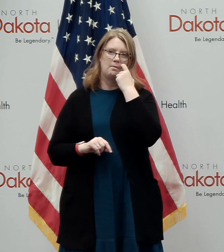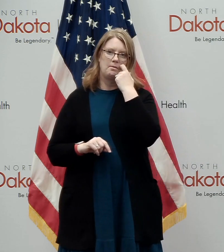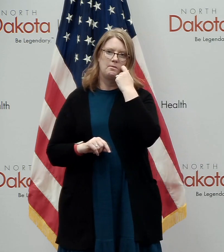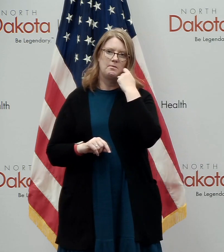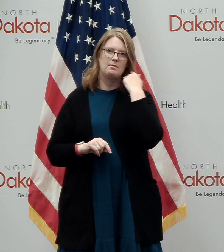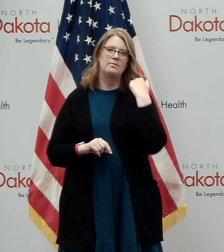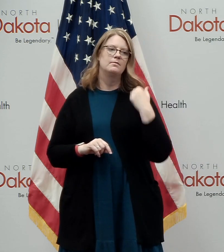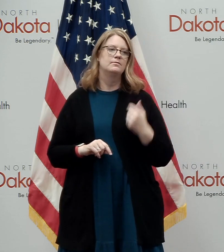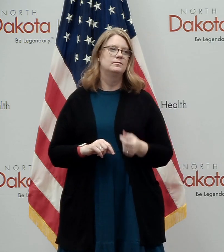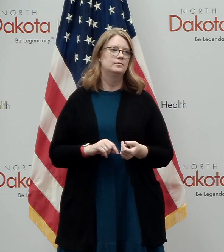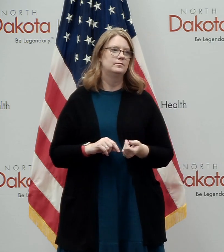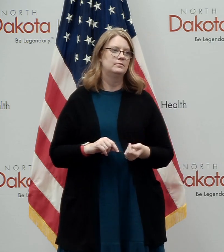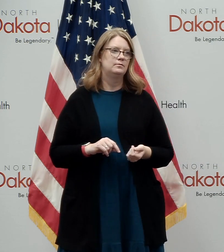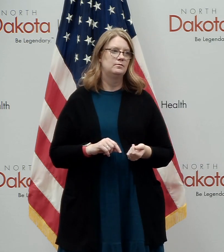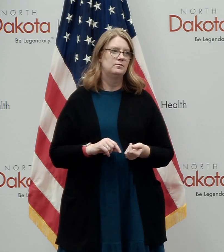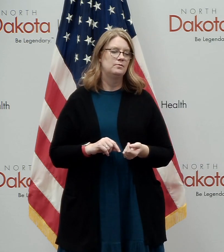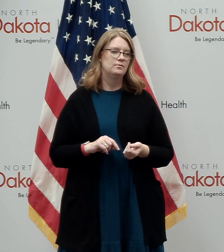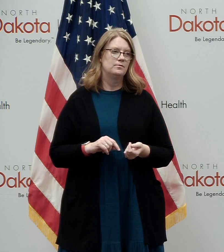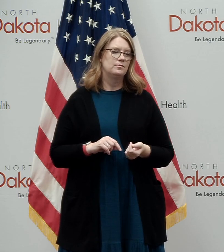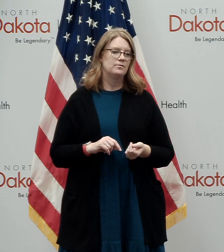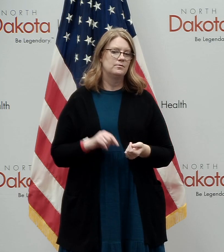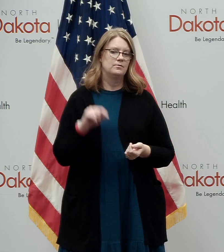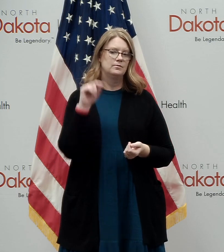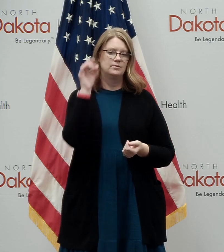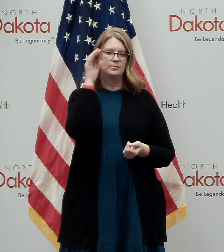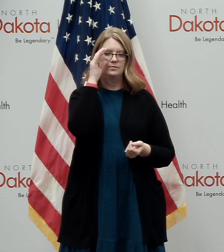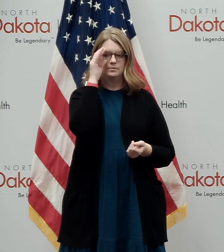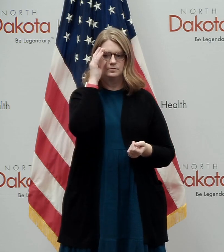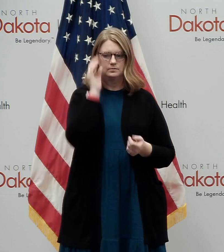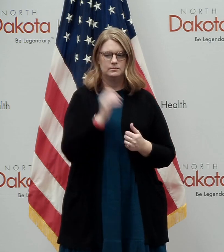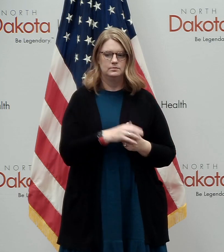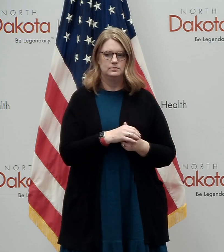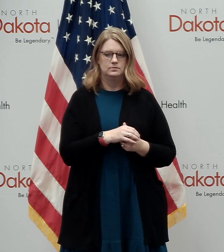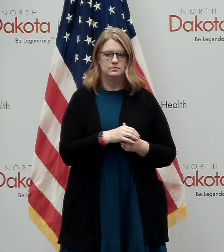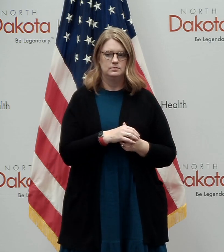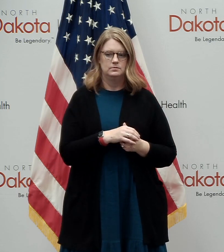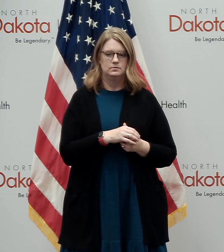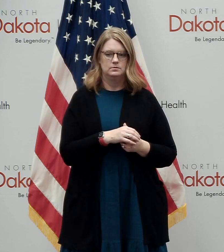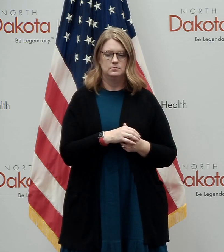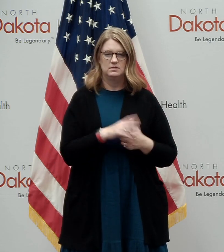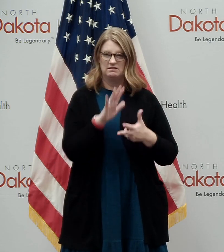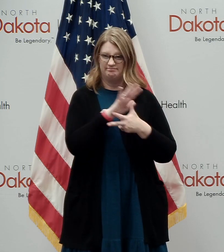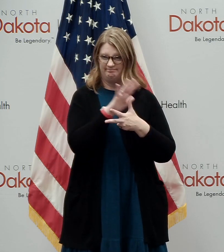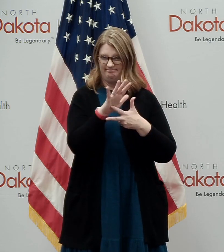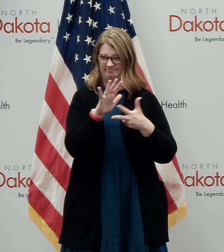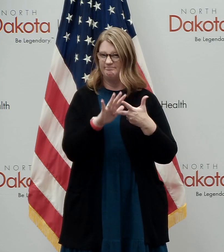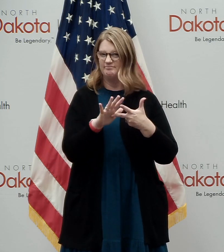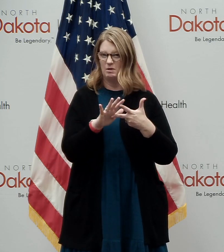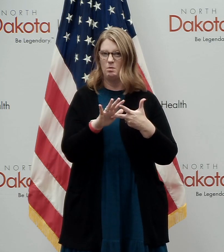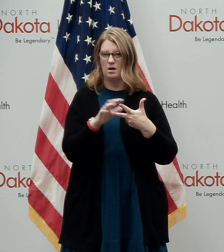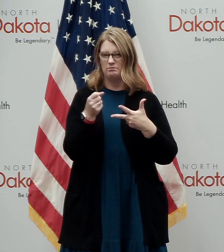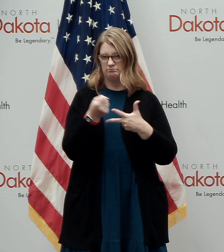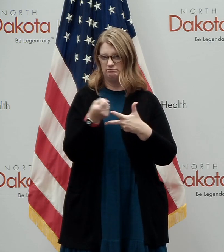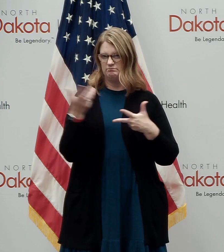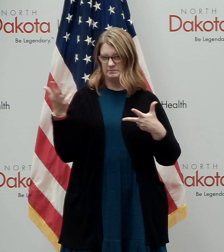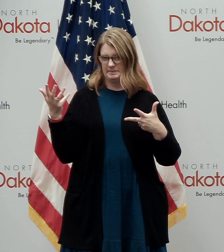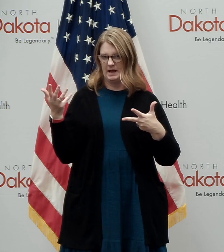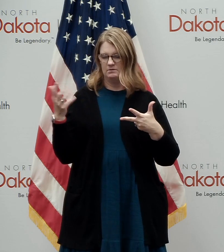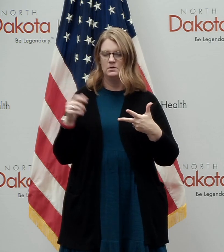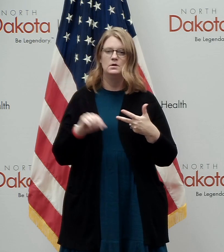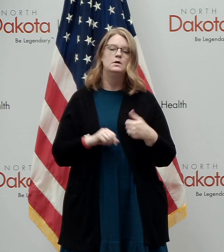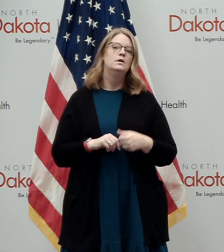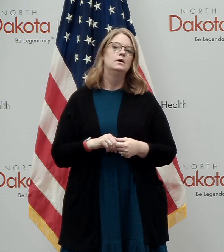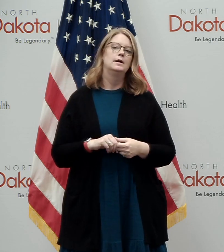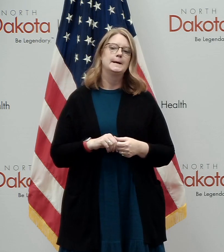that information, those options are what we want to expand on and we want to tell people about. One